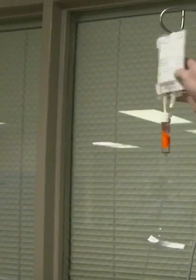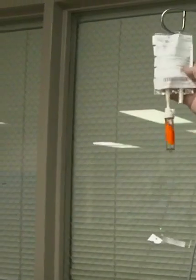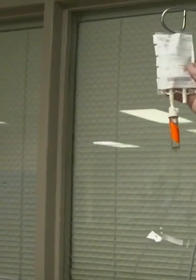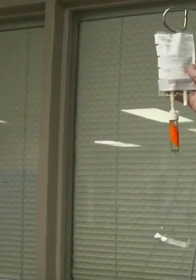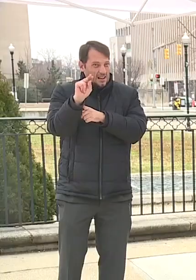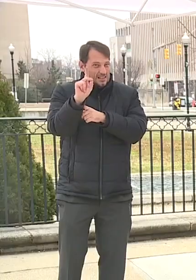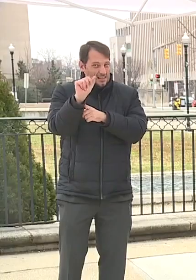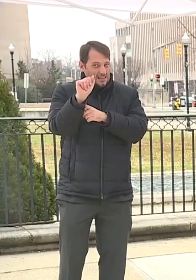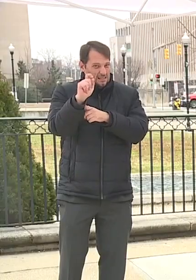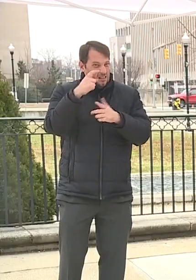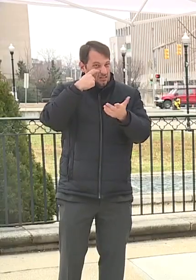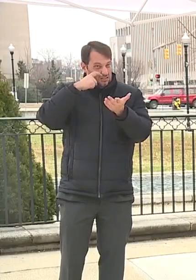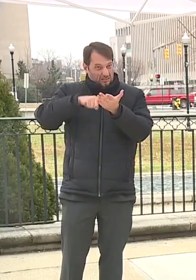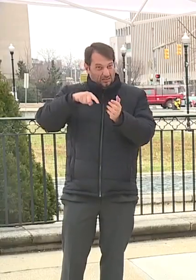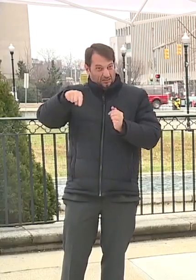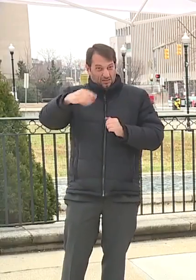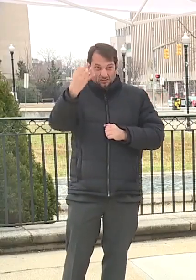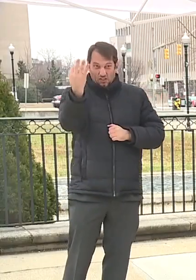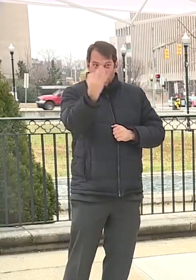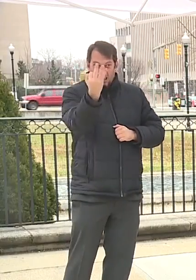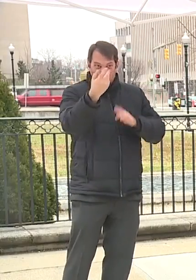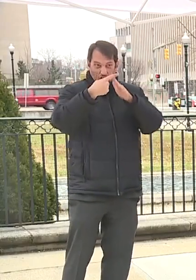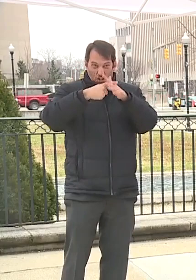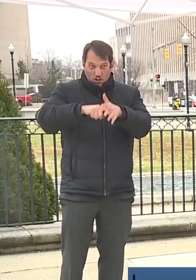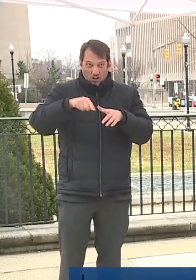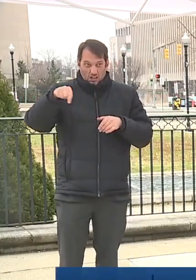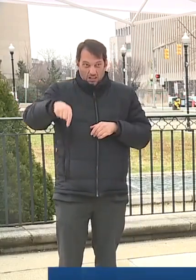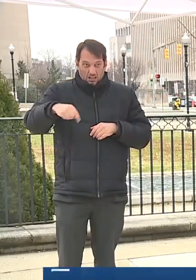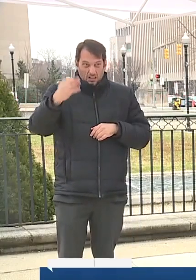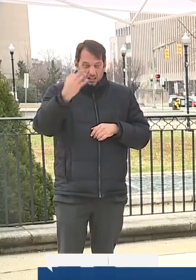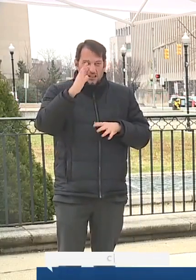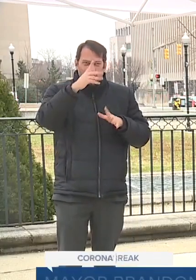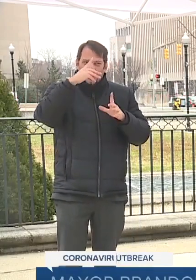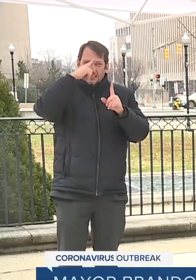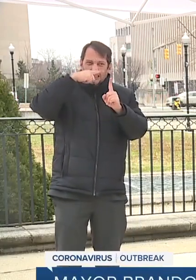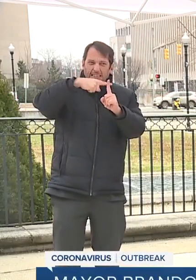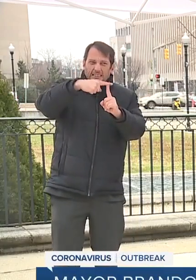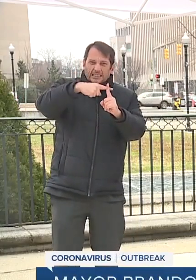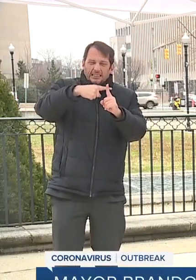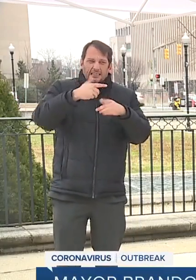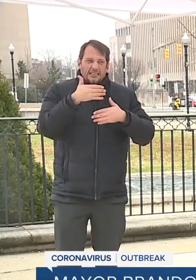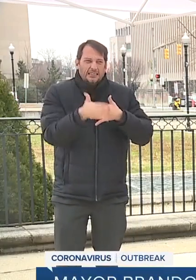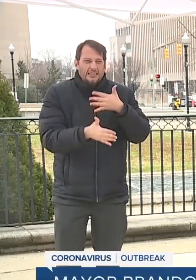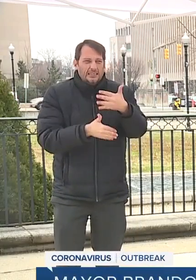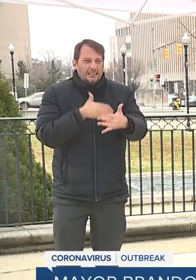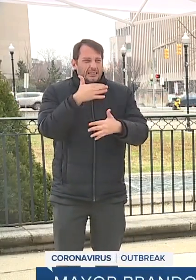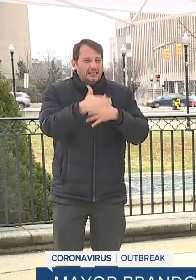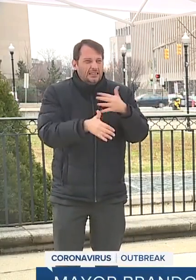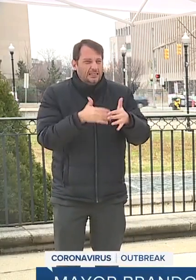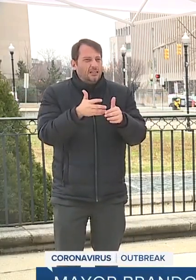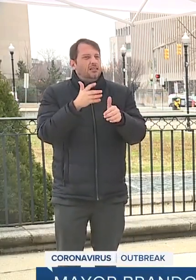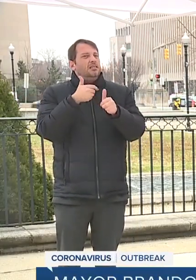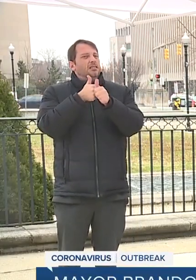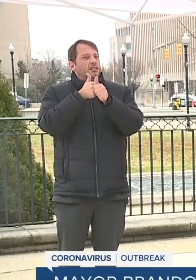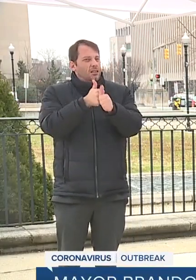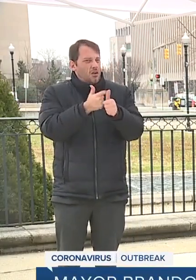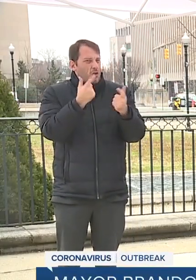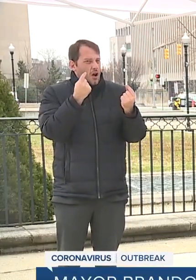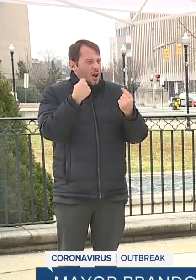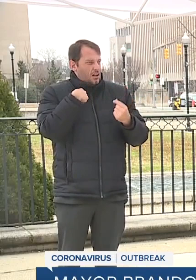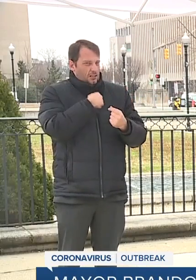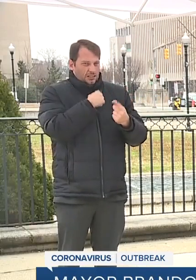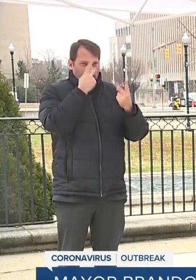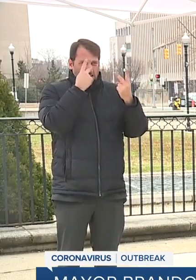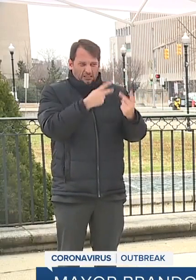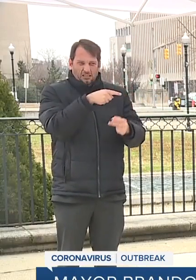4 weeks ago. I'm cautiously optimistic about our trends based on what we've seen from the cases. However,